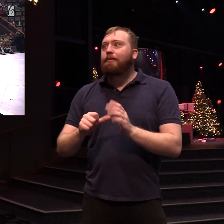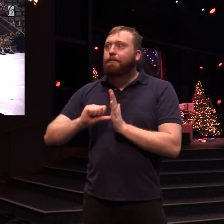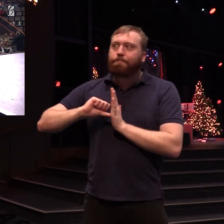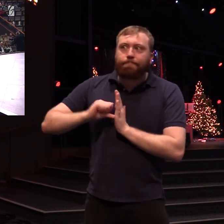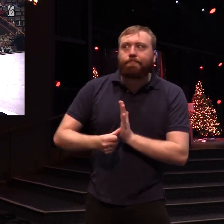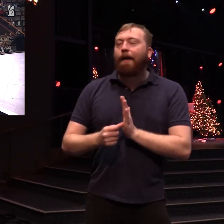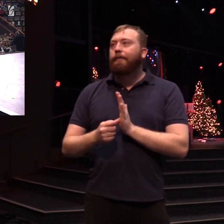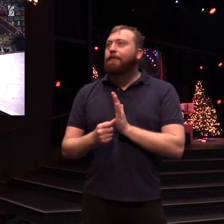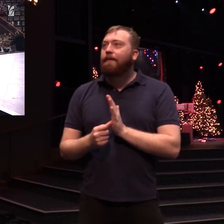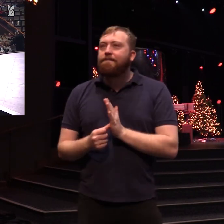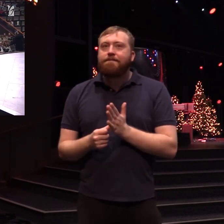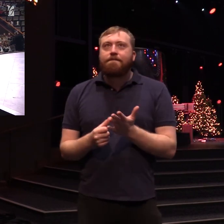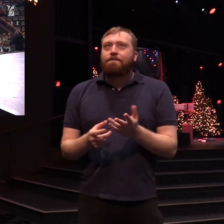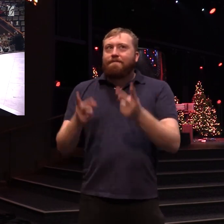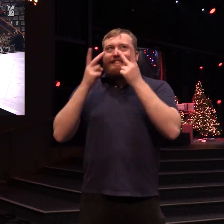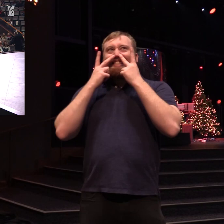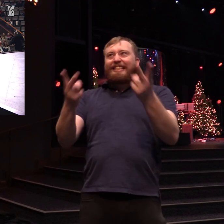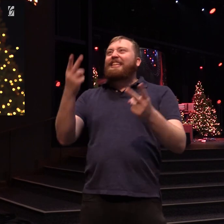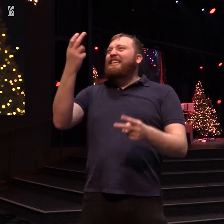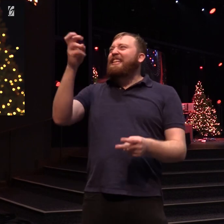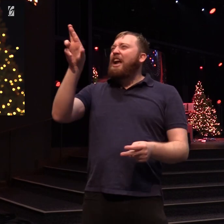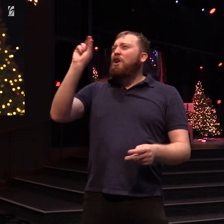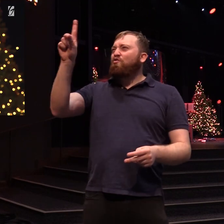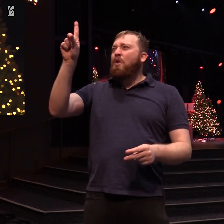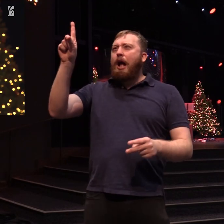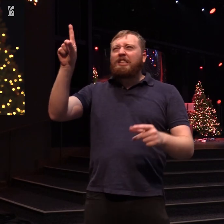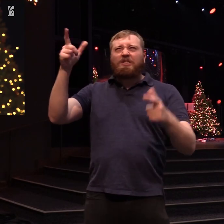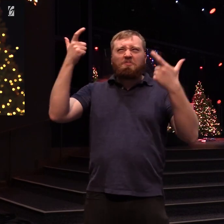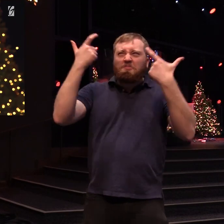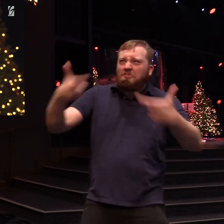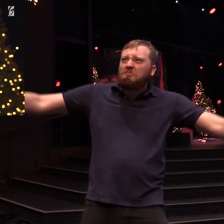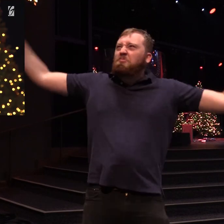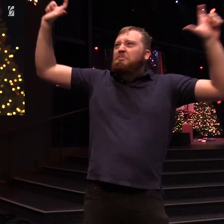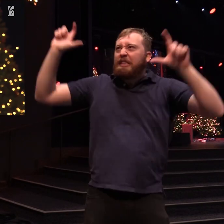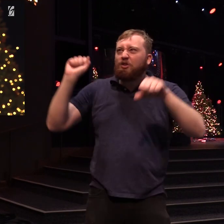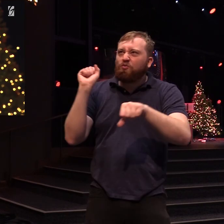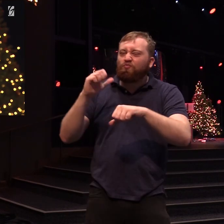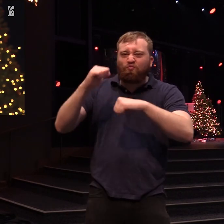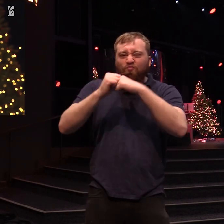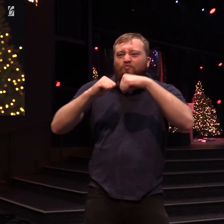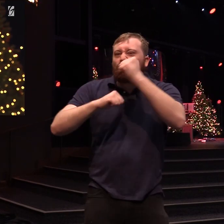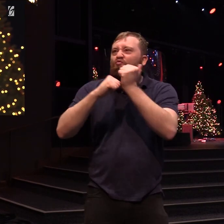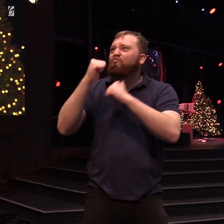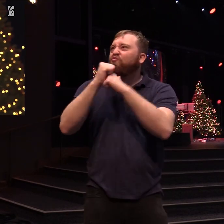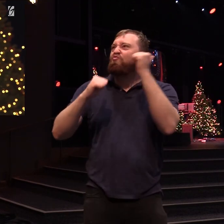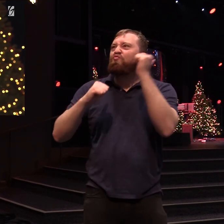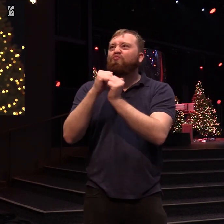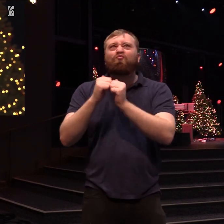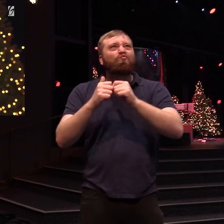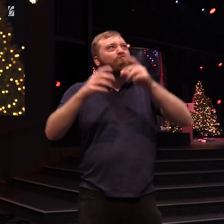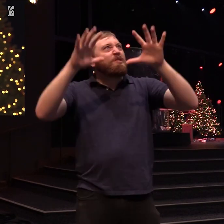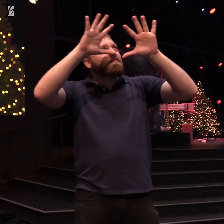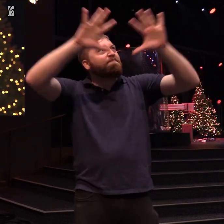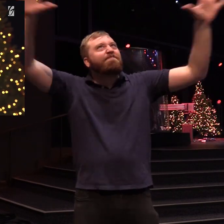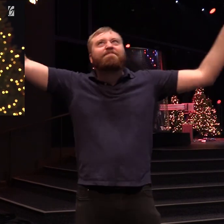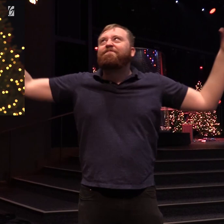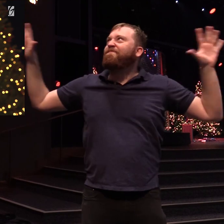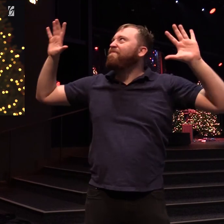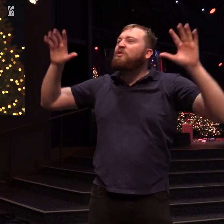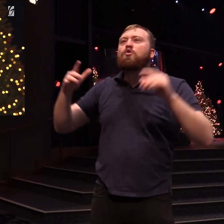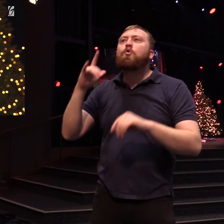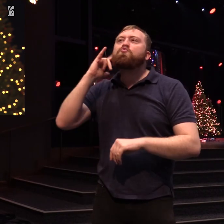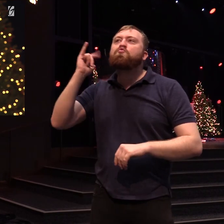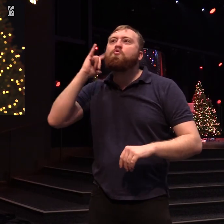sight of Herod's masterpiece, those massive stones, the gilded roof, the great colonnades, Even